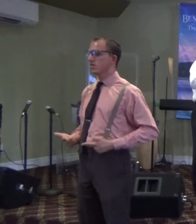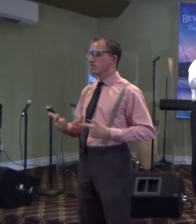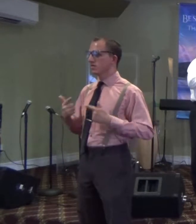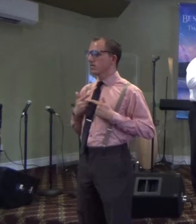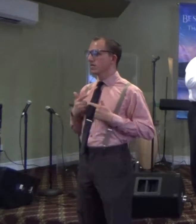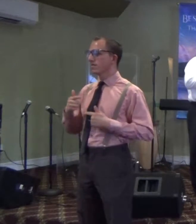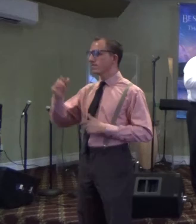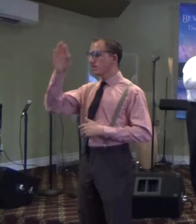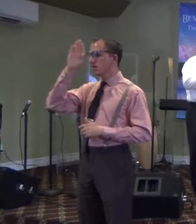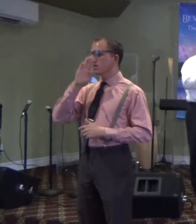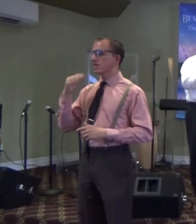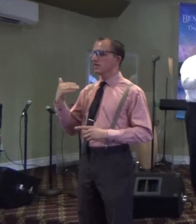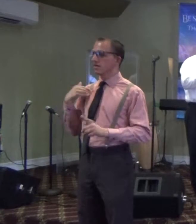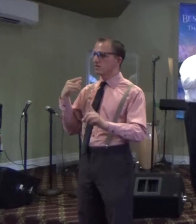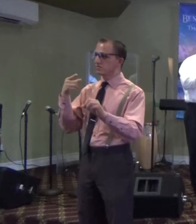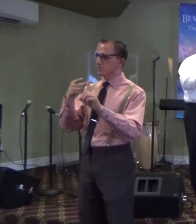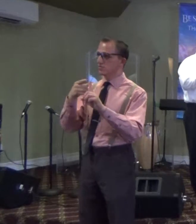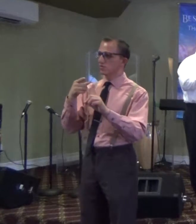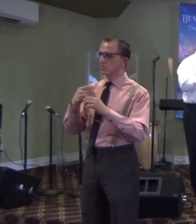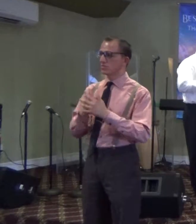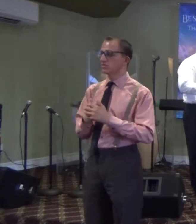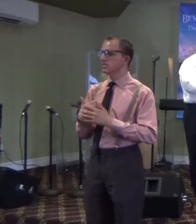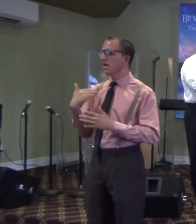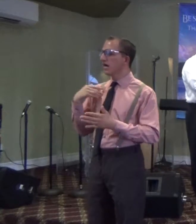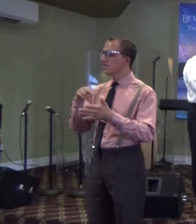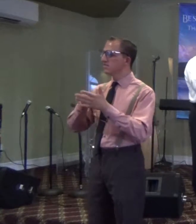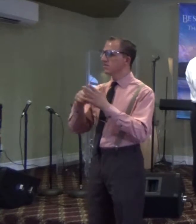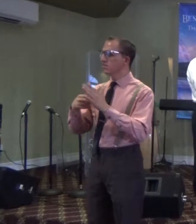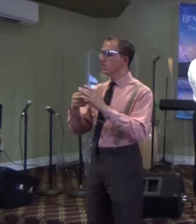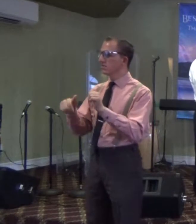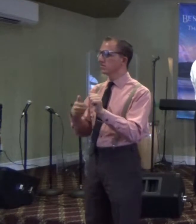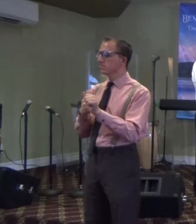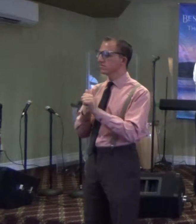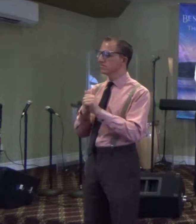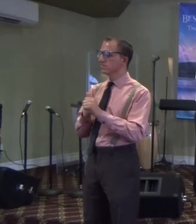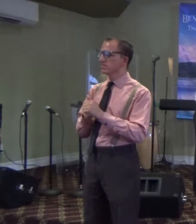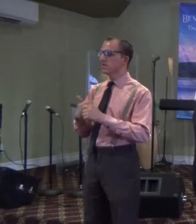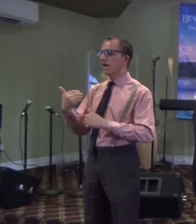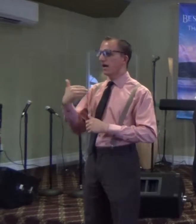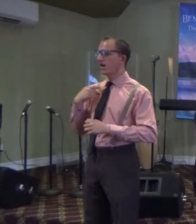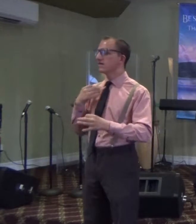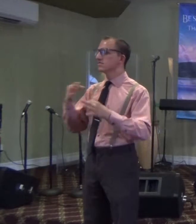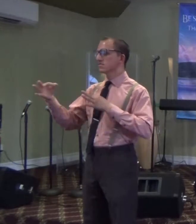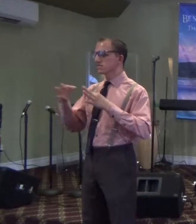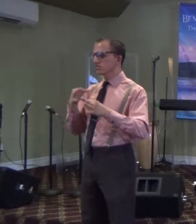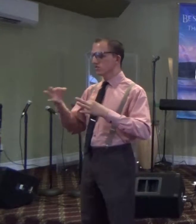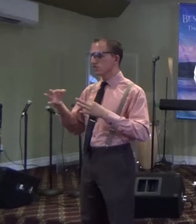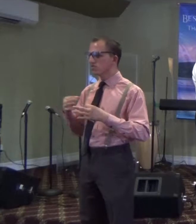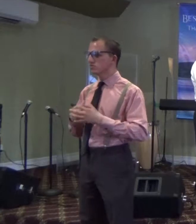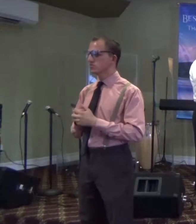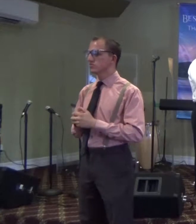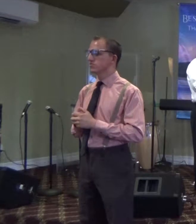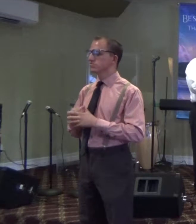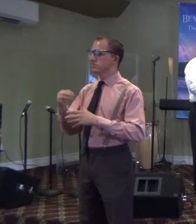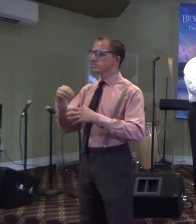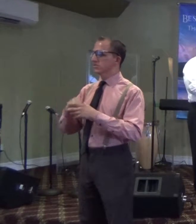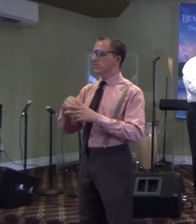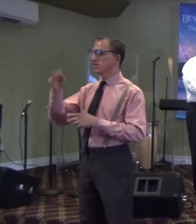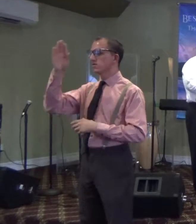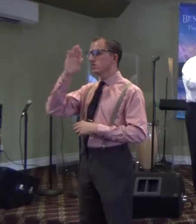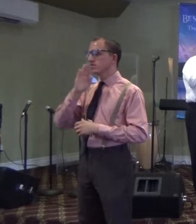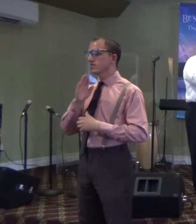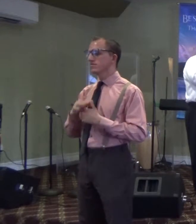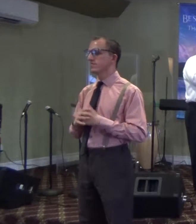their lives tienen un significado, have a significance, una explicación an explanation en Dios. in